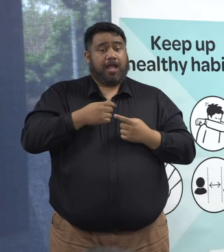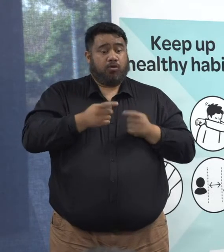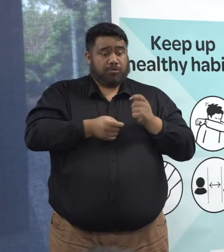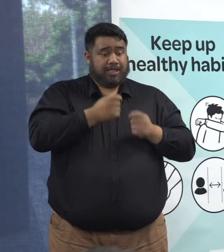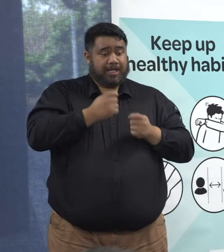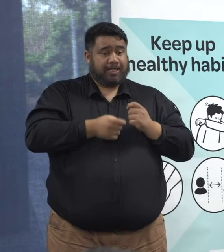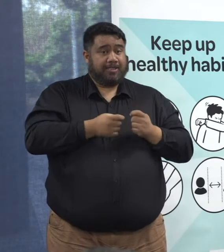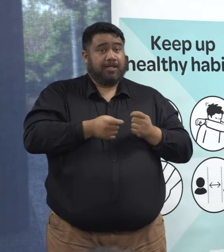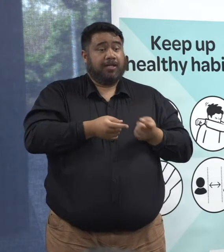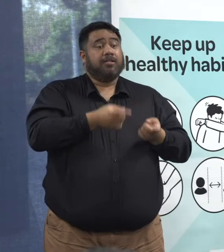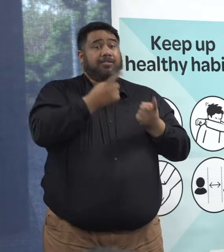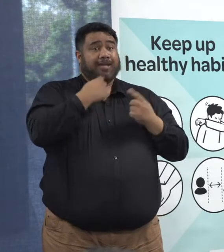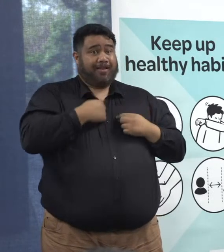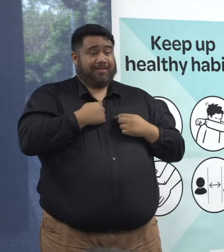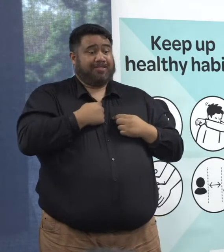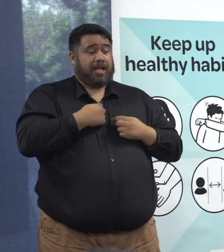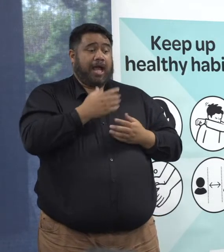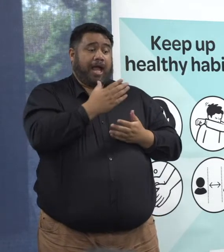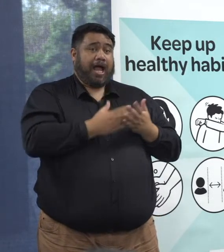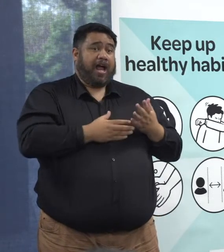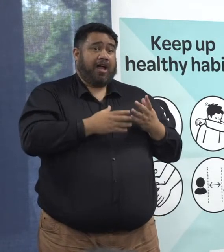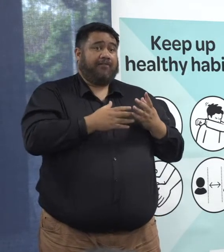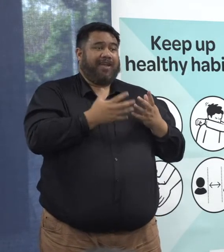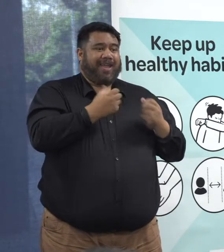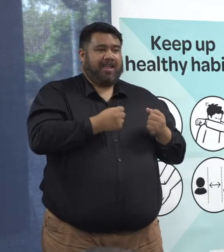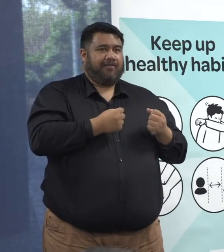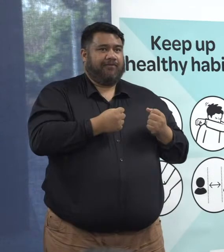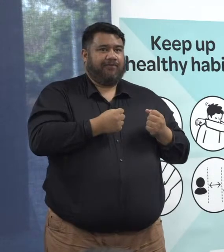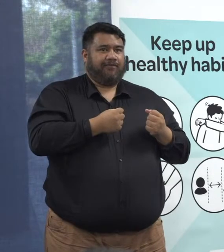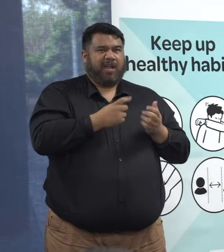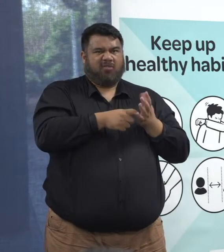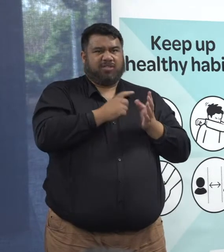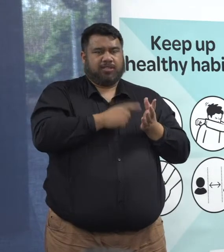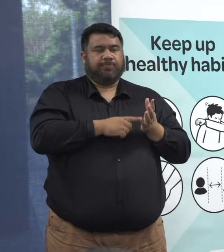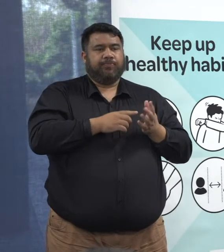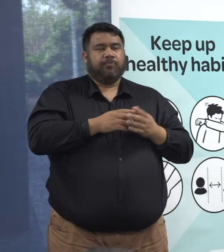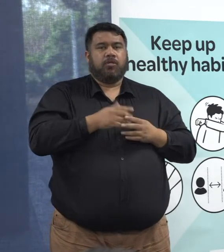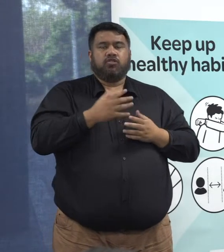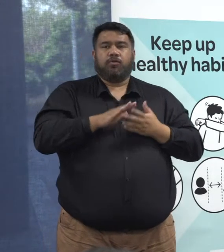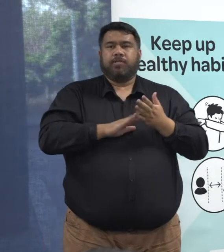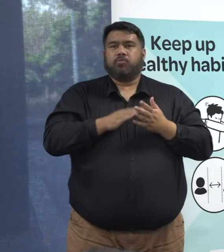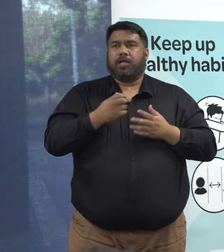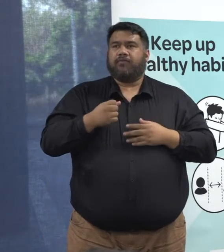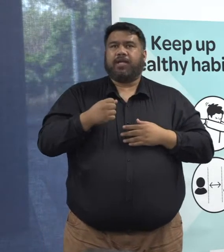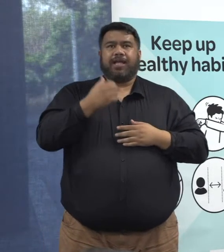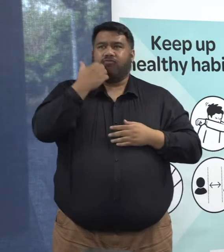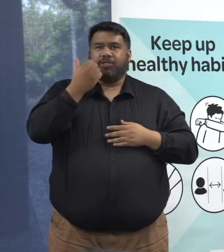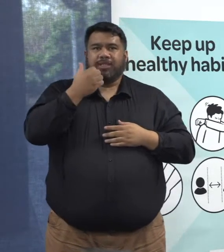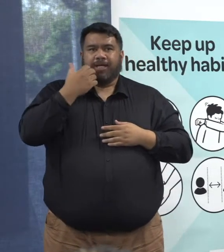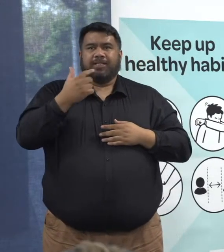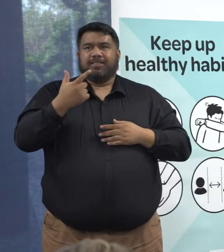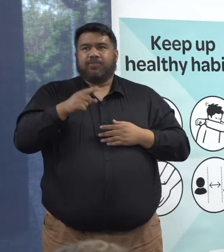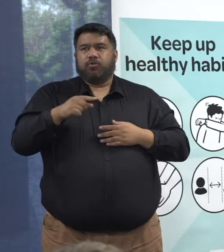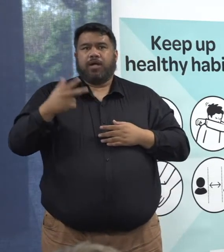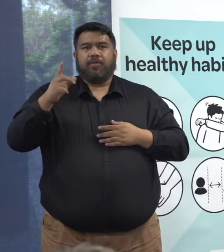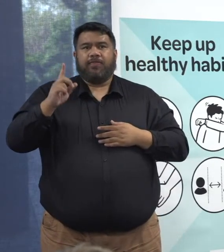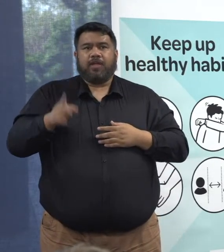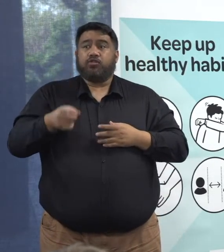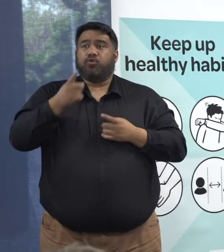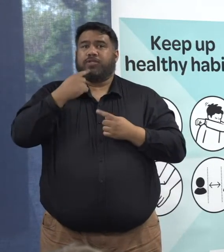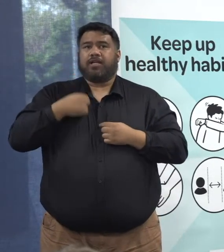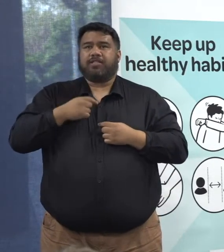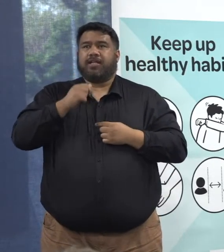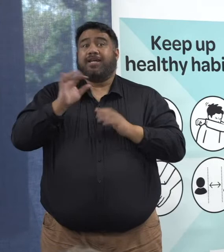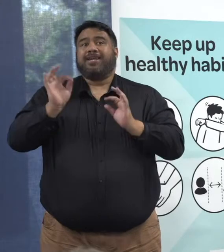that are reported, our rapid antigen tests, are positive. So we've got another 7,000 or 8,000 people every day reporting their negative